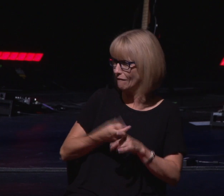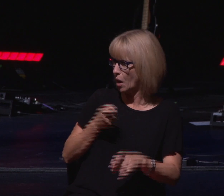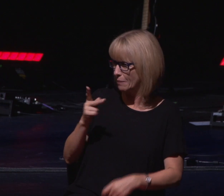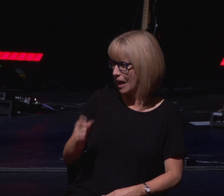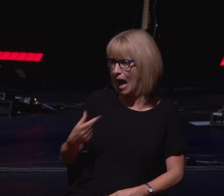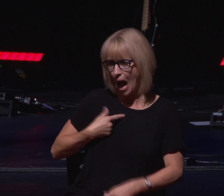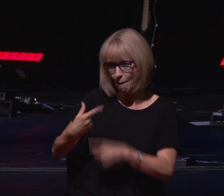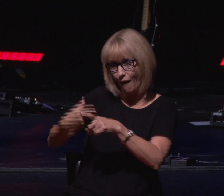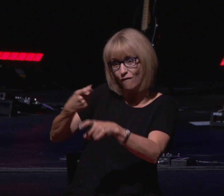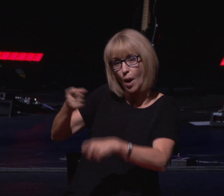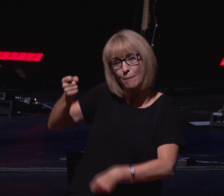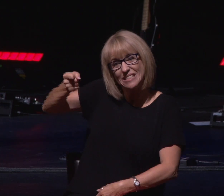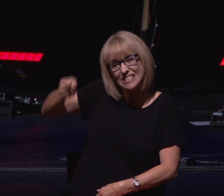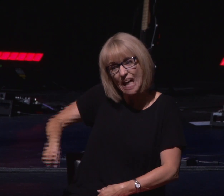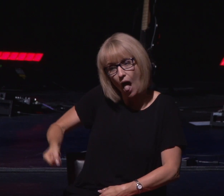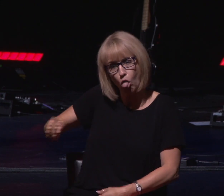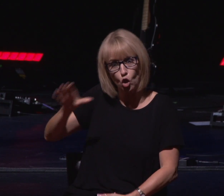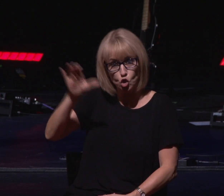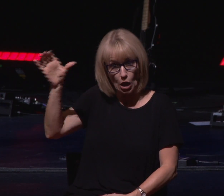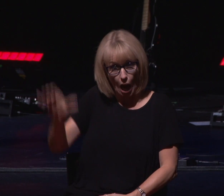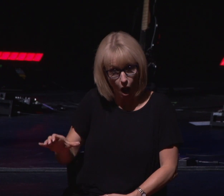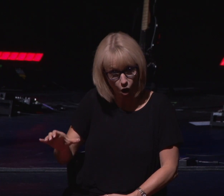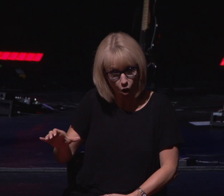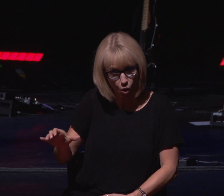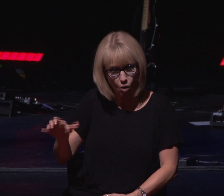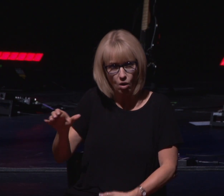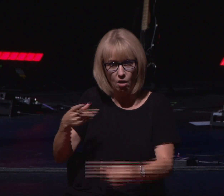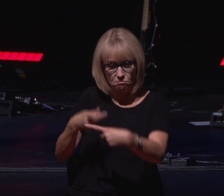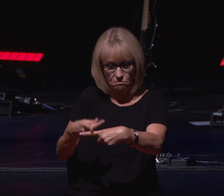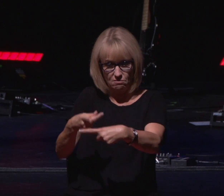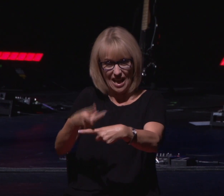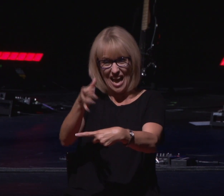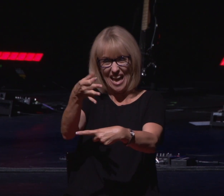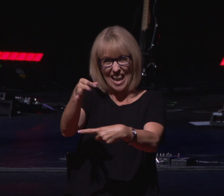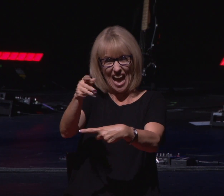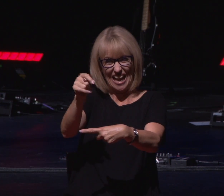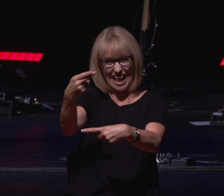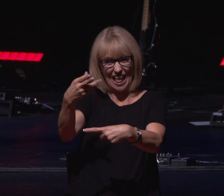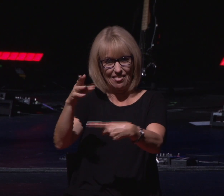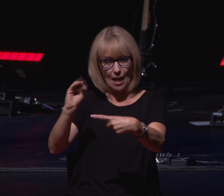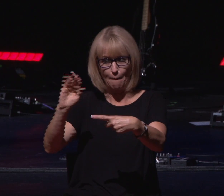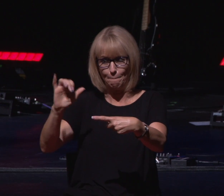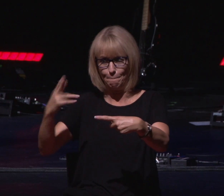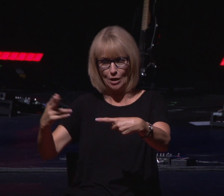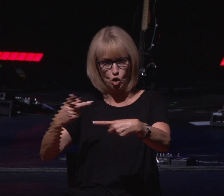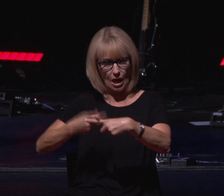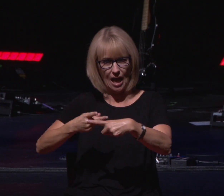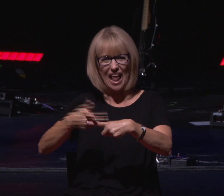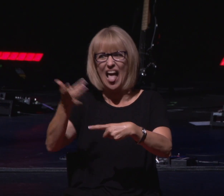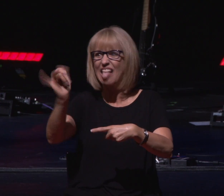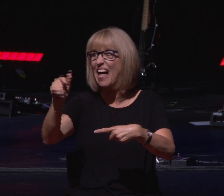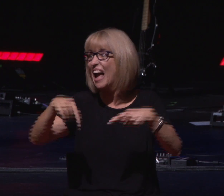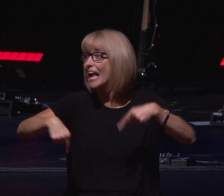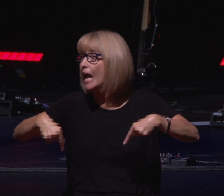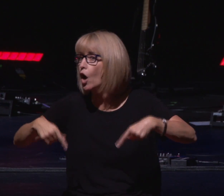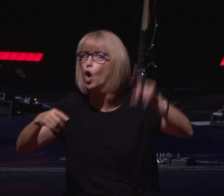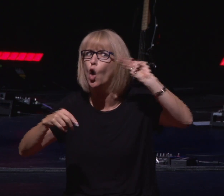South Side. I'm from 19th in Michigan. You can compare that to North County here in St.